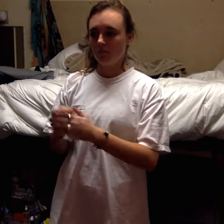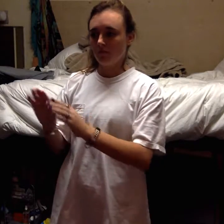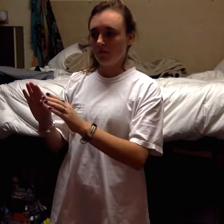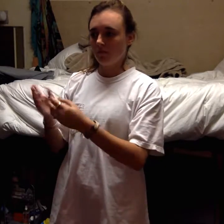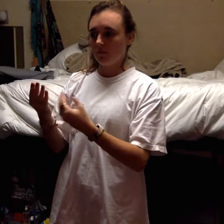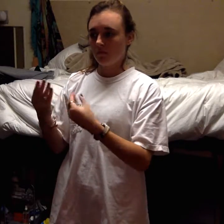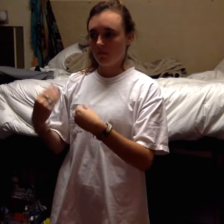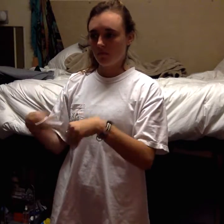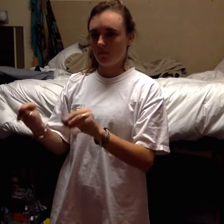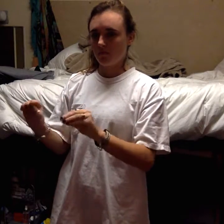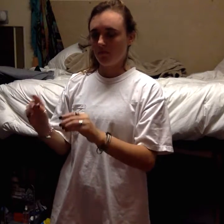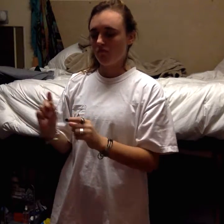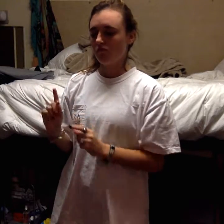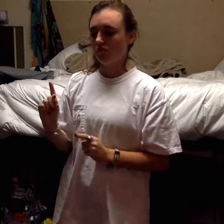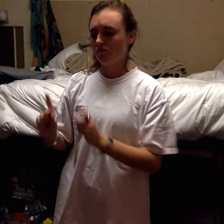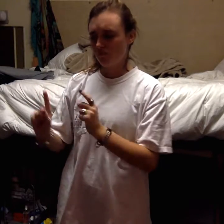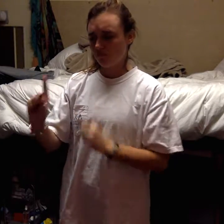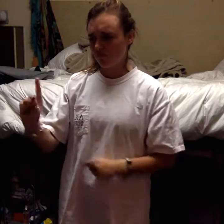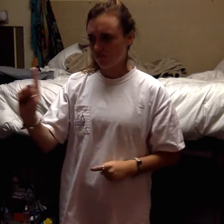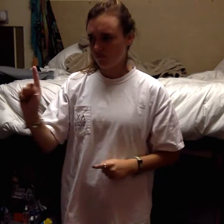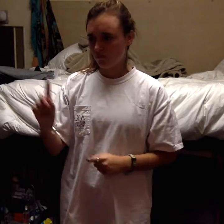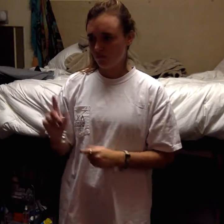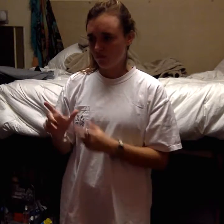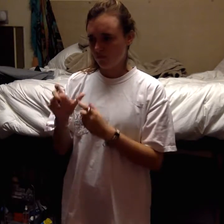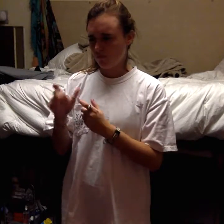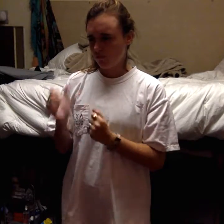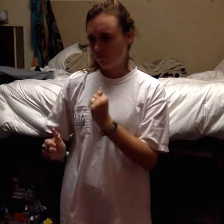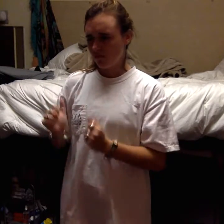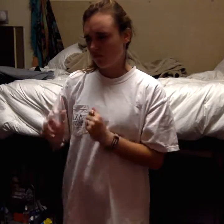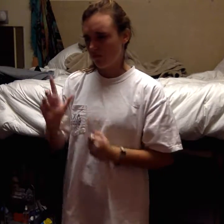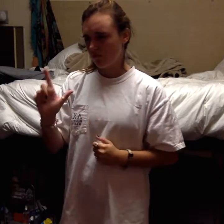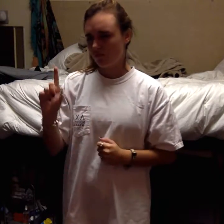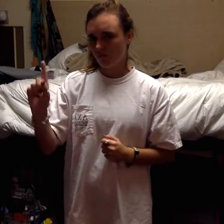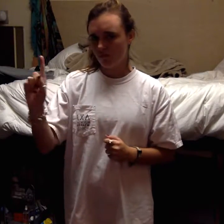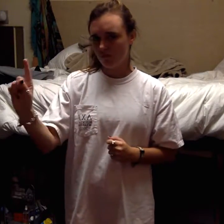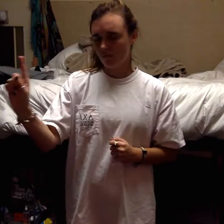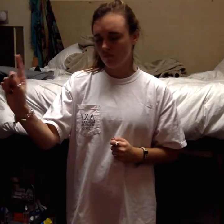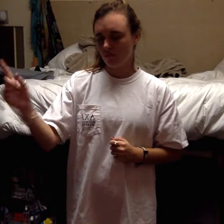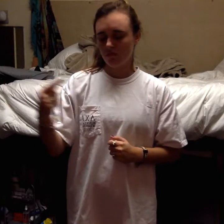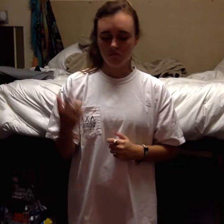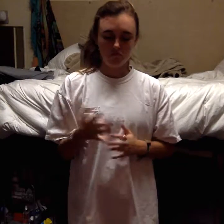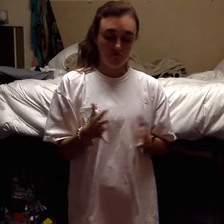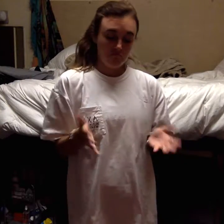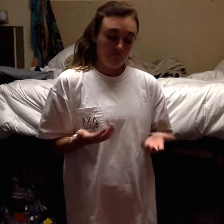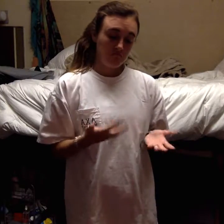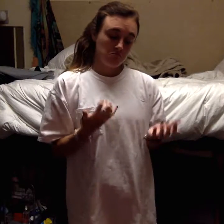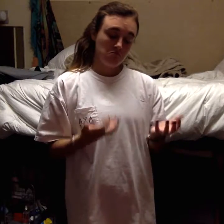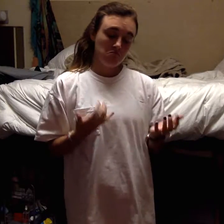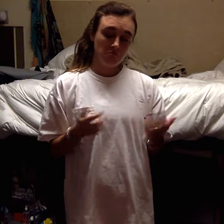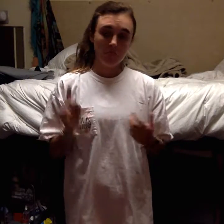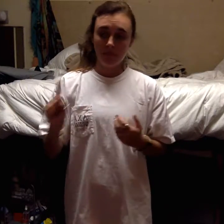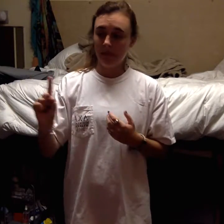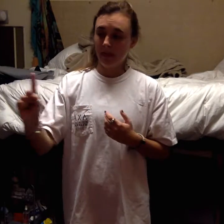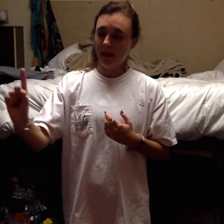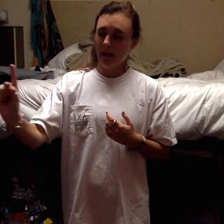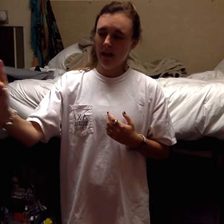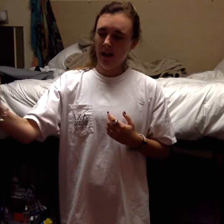runs, and he runs, and he runs, and he runs, and he runs. And we're waiting, and we're waiting. He stops for a little bit of breath. Then he runs. He's crossing the bridge in front of Bradley's. He